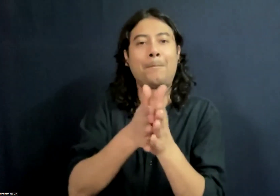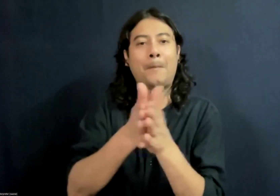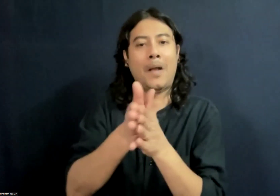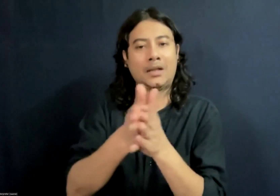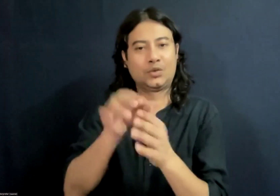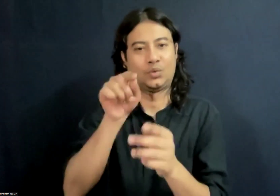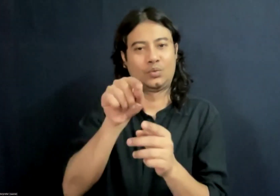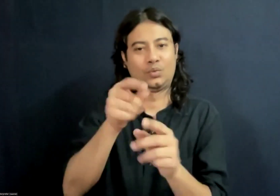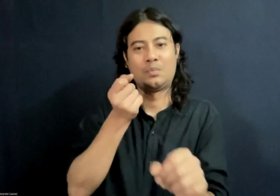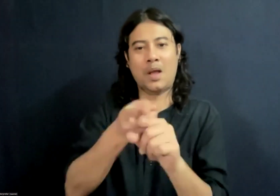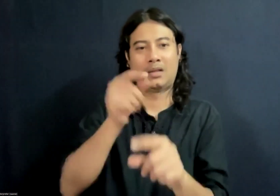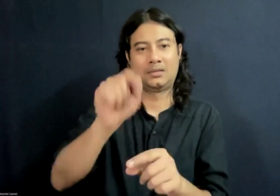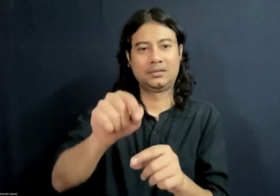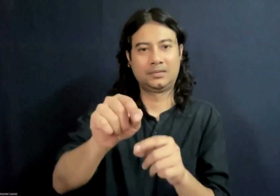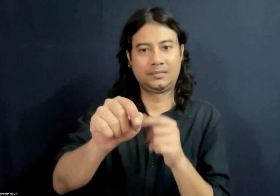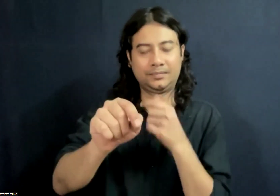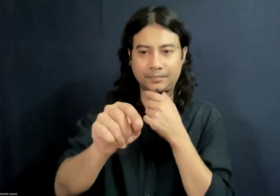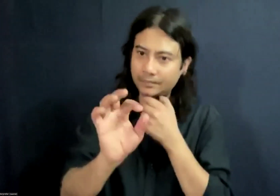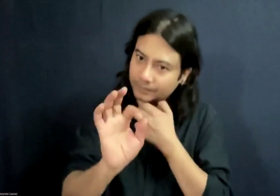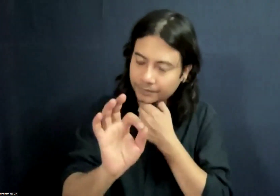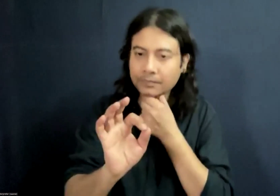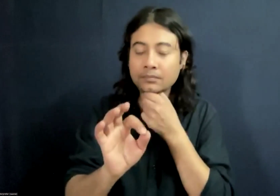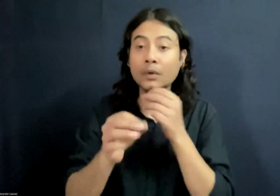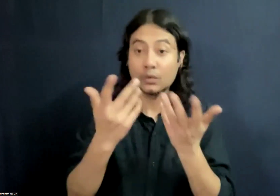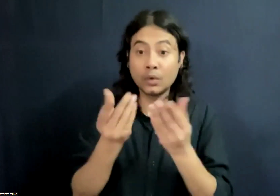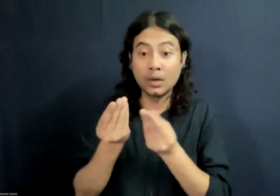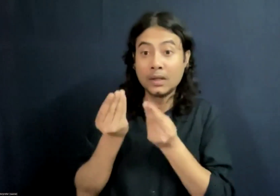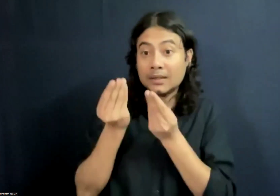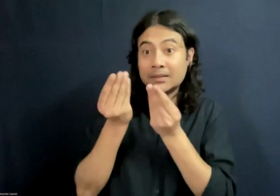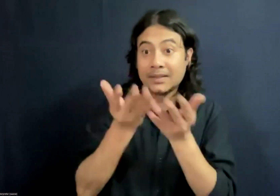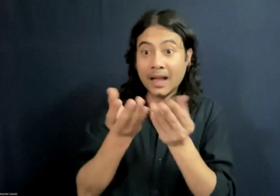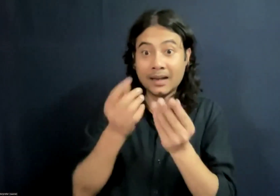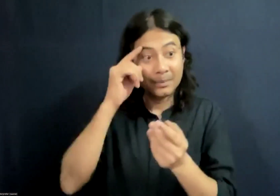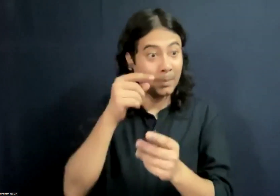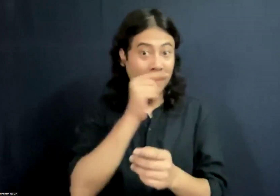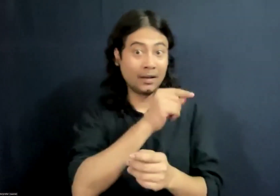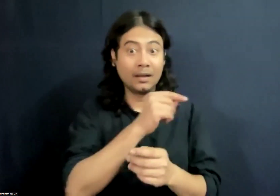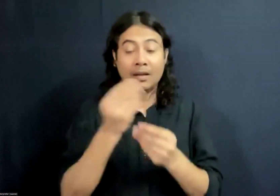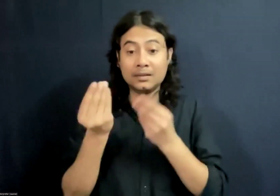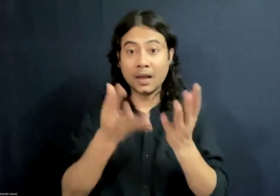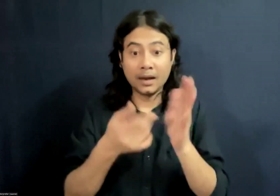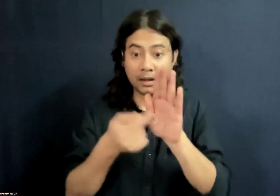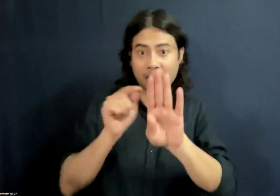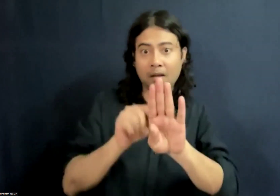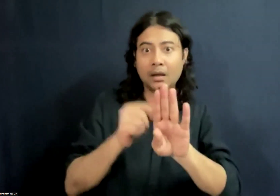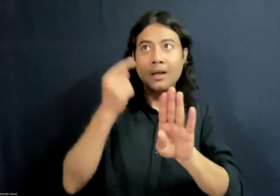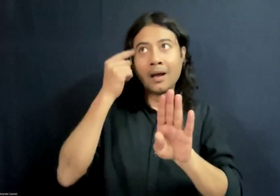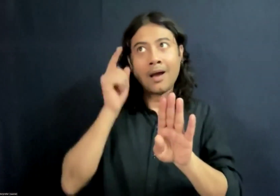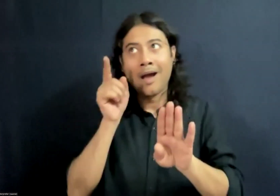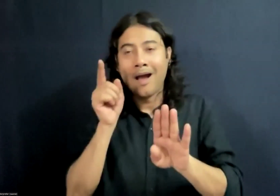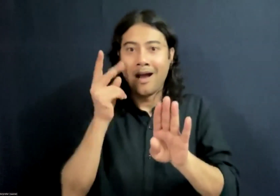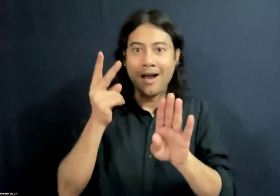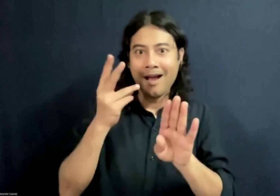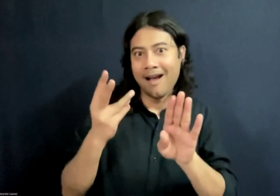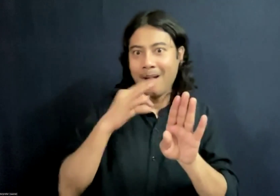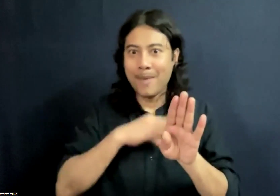So as I said in the beginning, donation charity means it should come from your heart. You should willingly give it. You